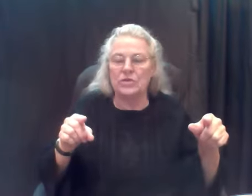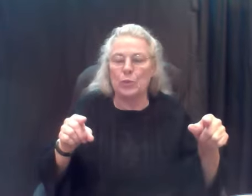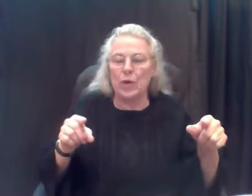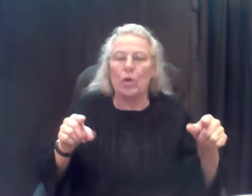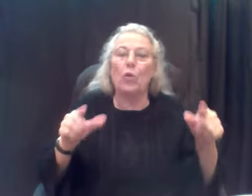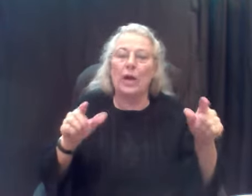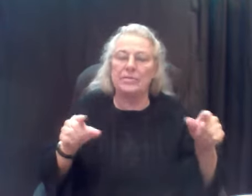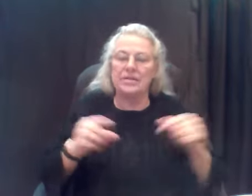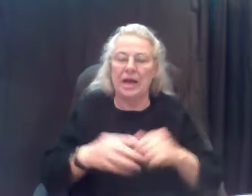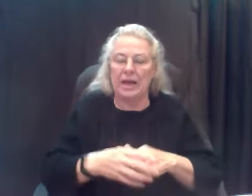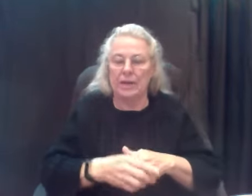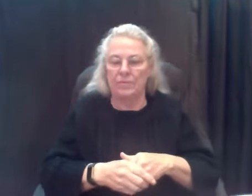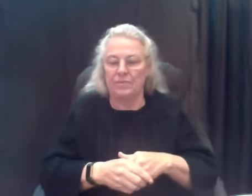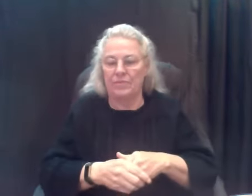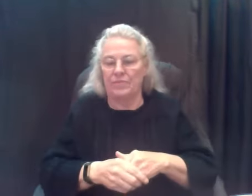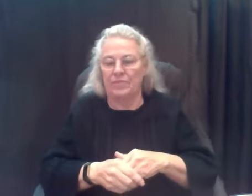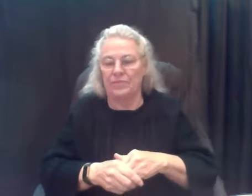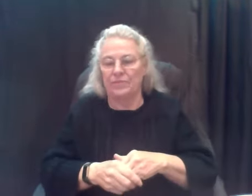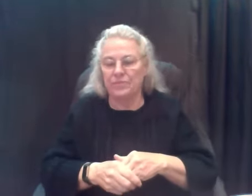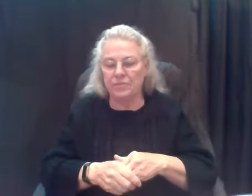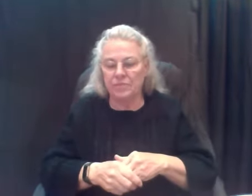soprano when I'm signing.